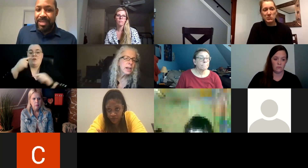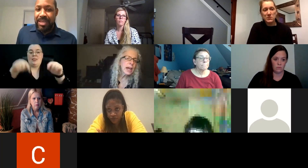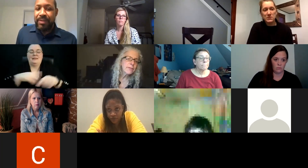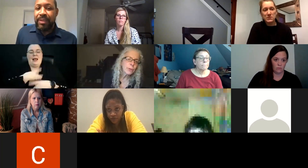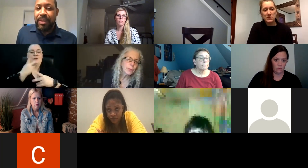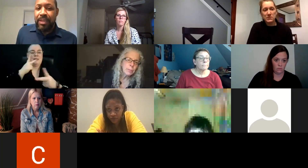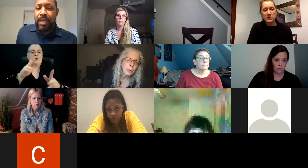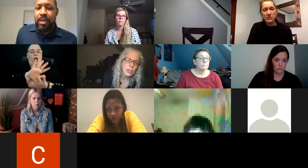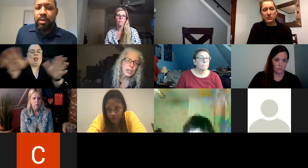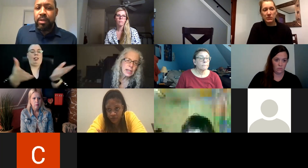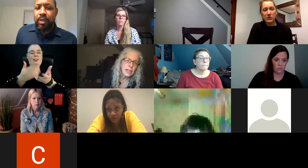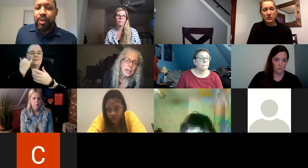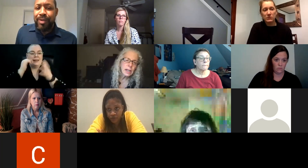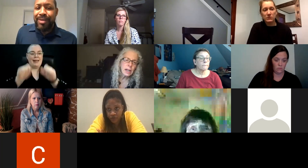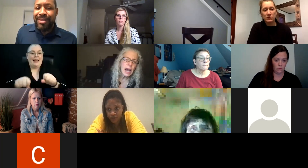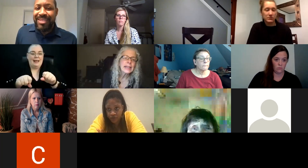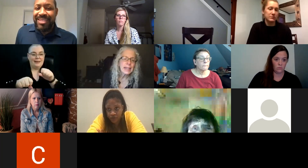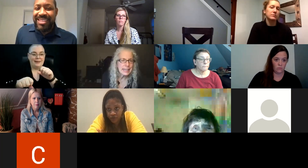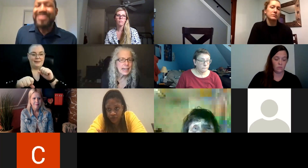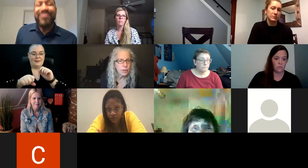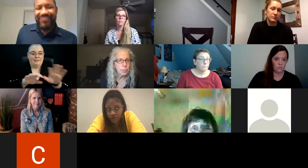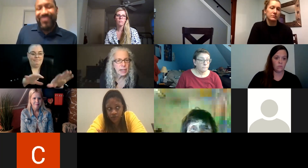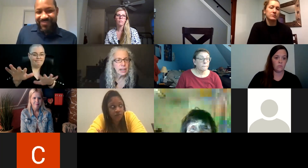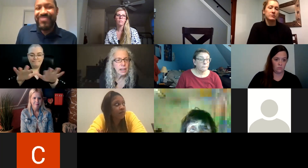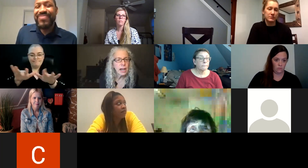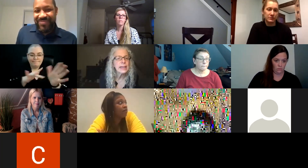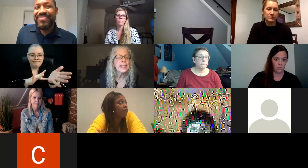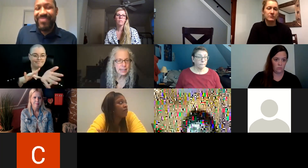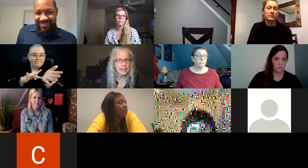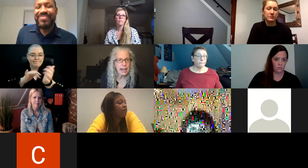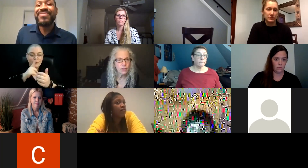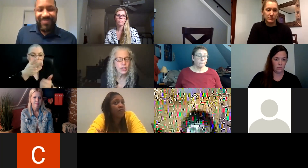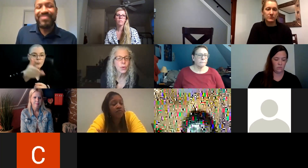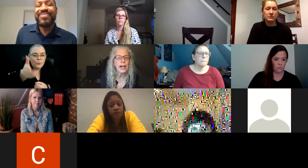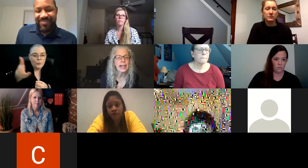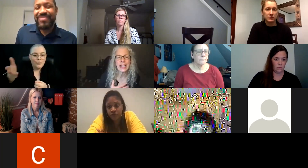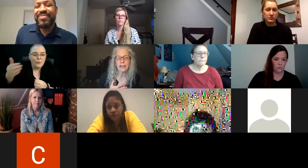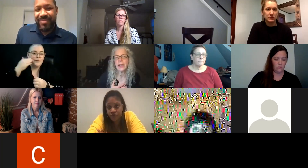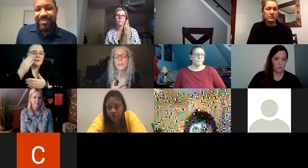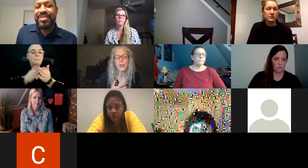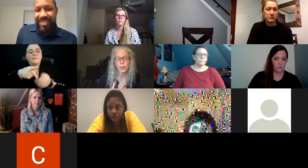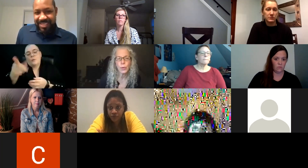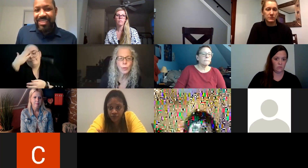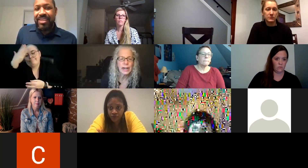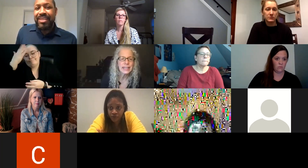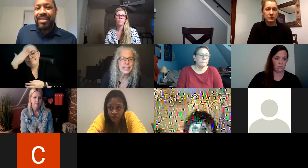And for me personally, I like seeing everybody. I like seeing the gallery so I can get a temperature in the room. I can see how